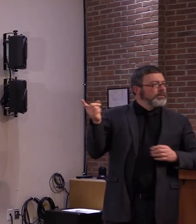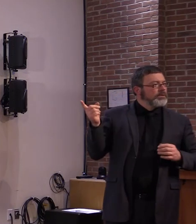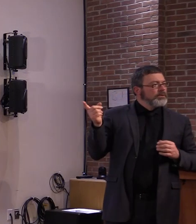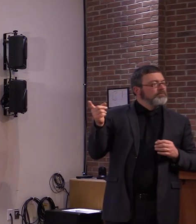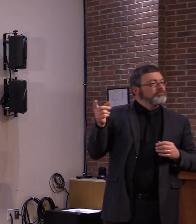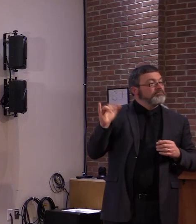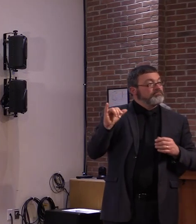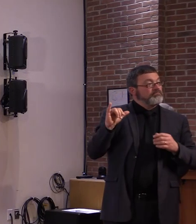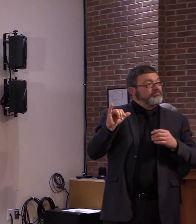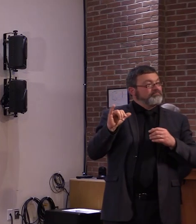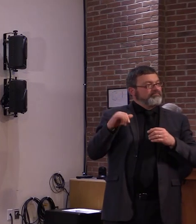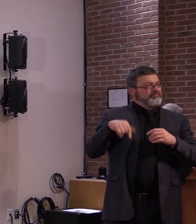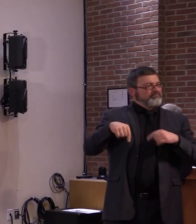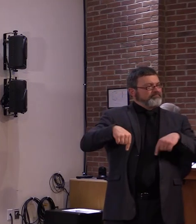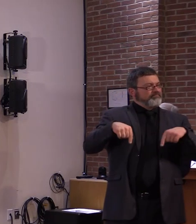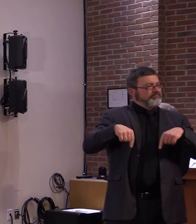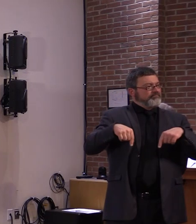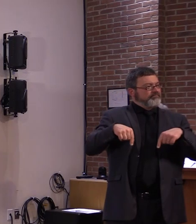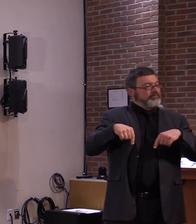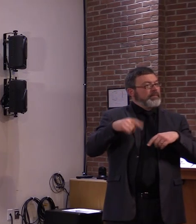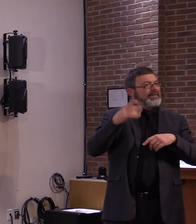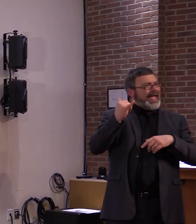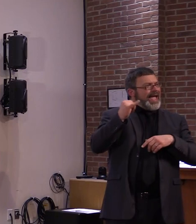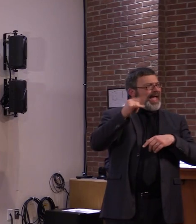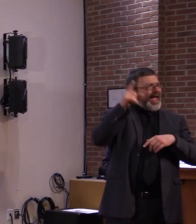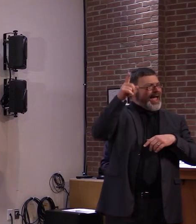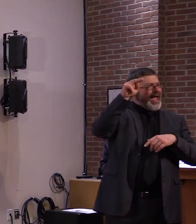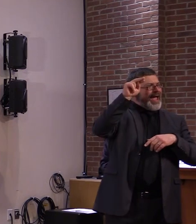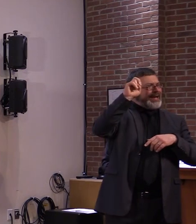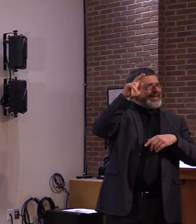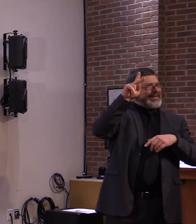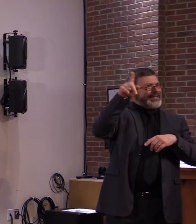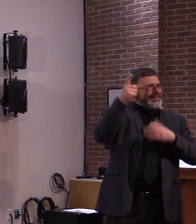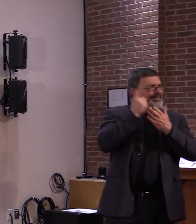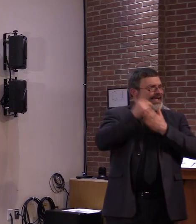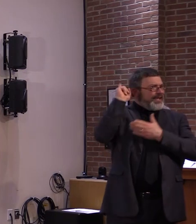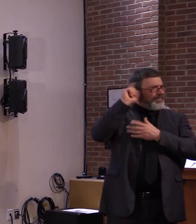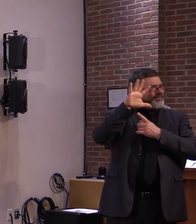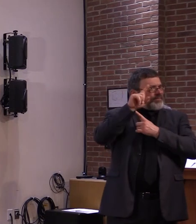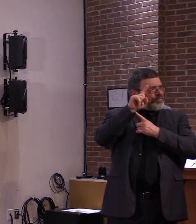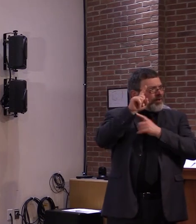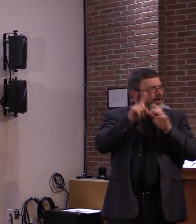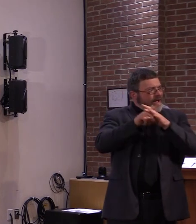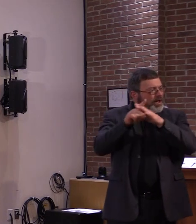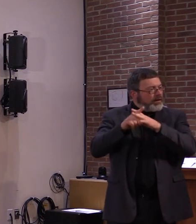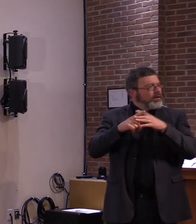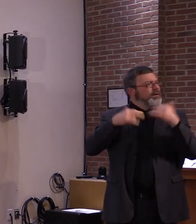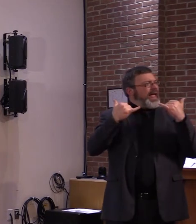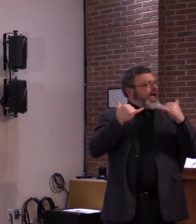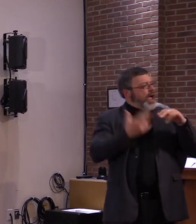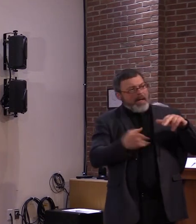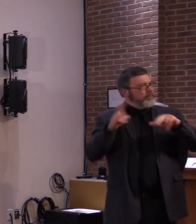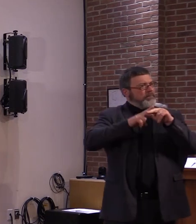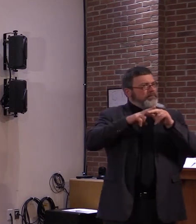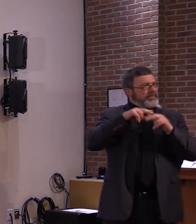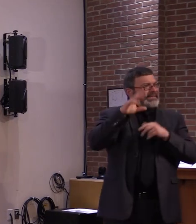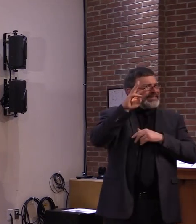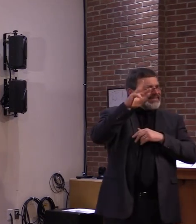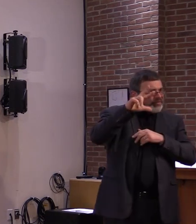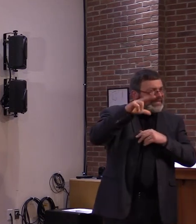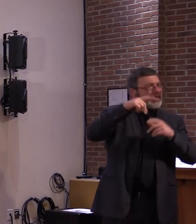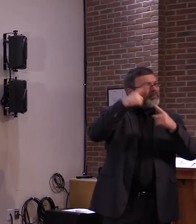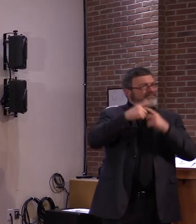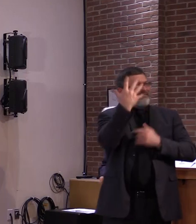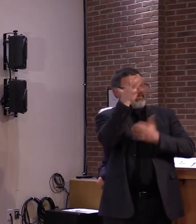And since that time, we've added 63, and at least 5 different schools in the region have had cases. I know